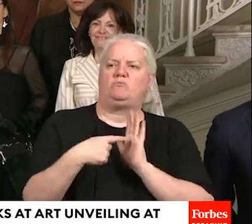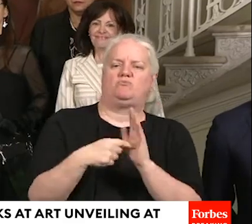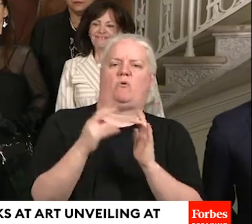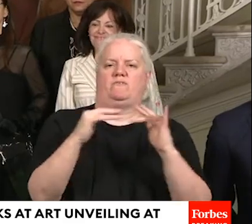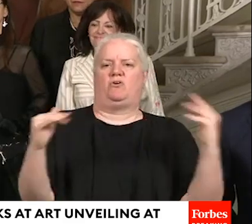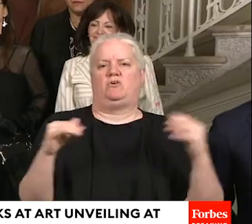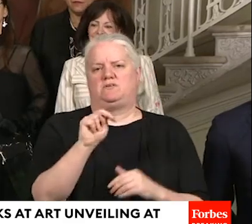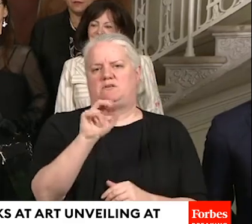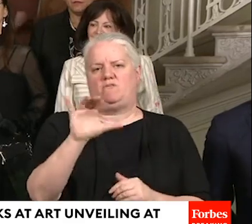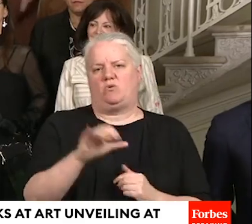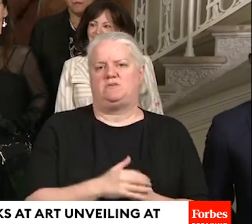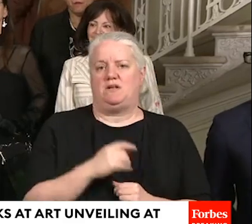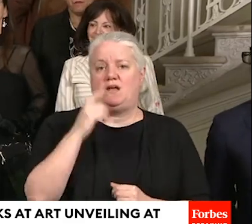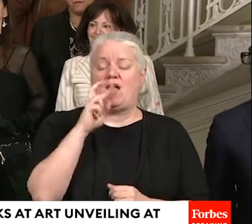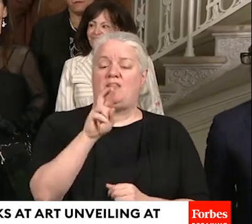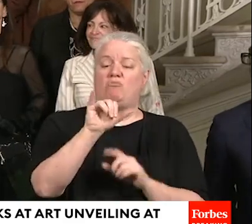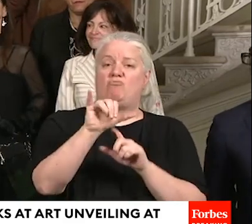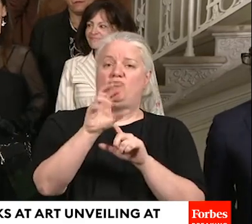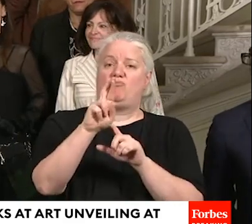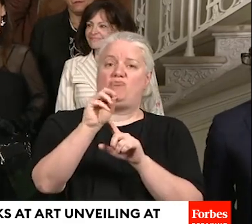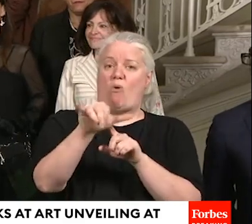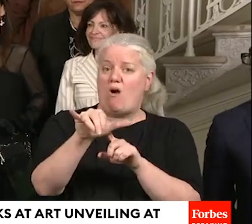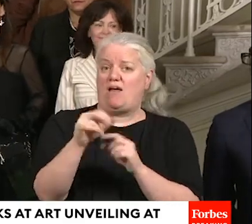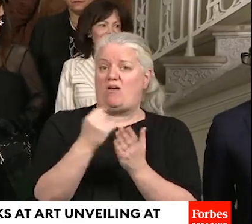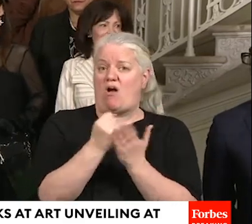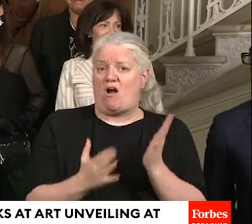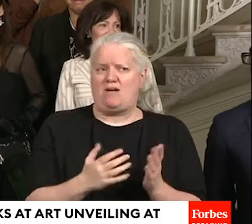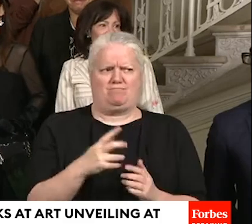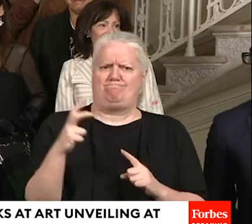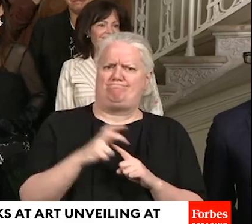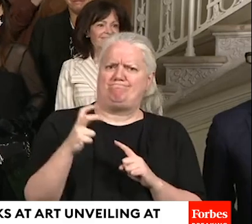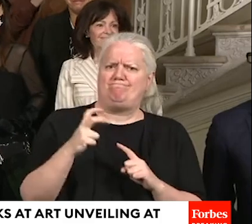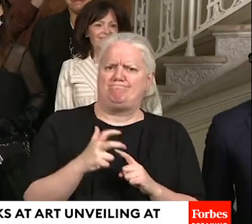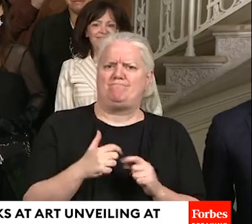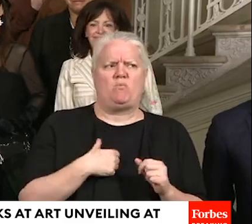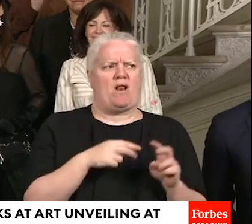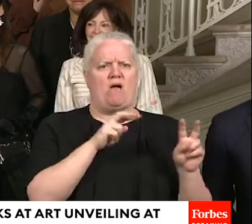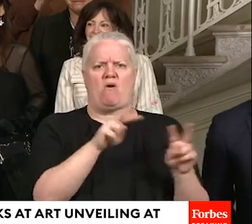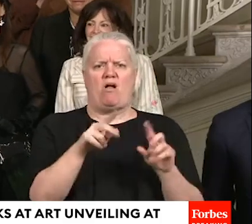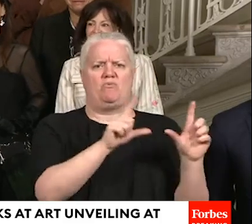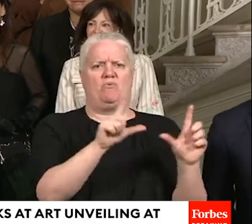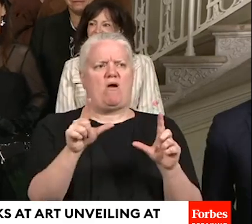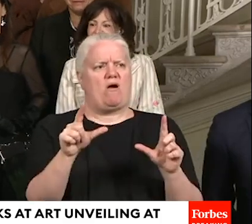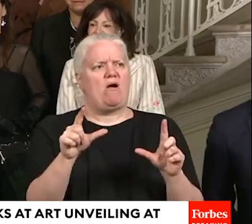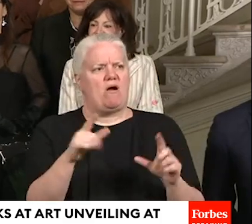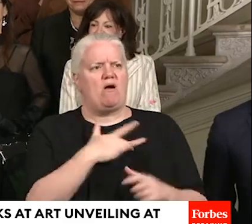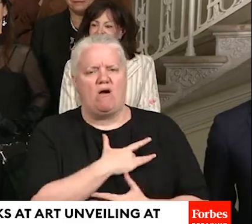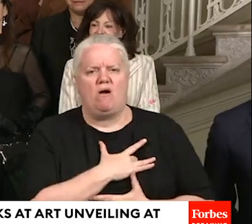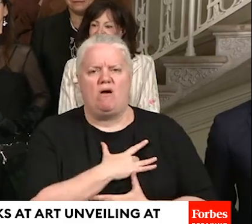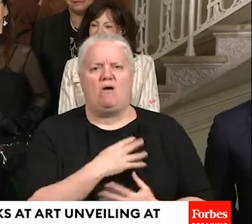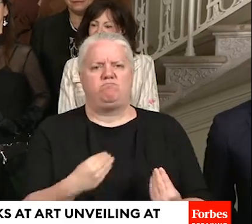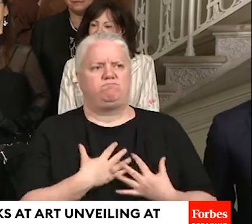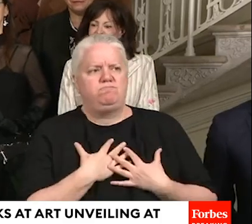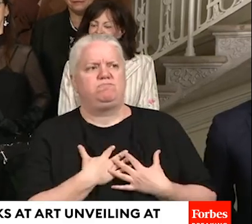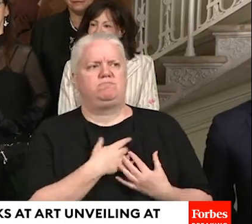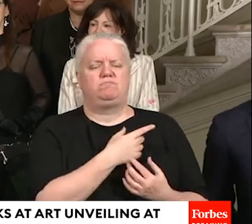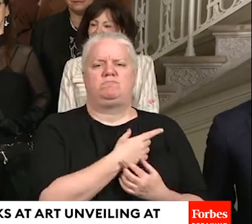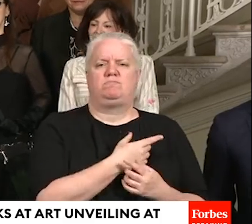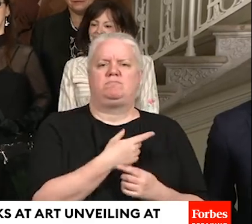And I think Roy does it best in what he's doing. When I walked through, I was really moved and touched by his